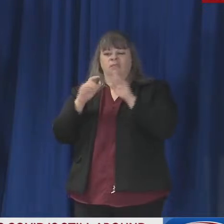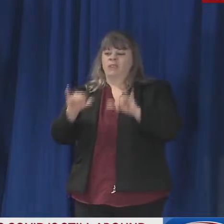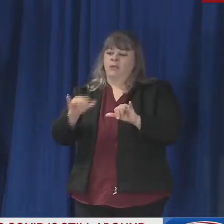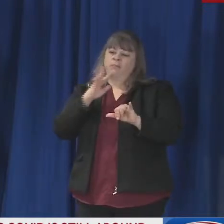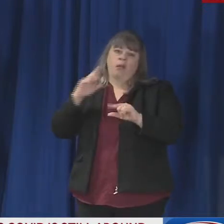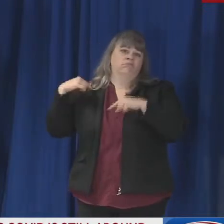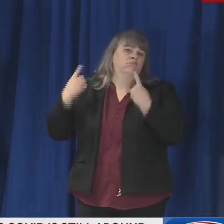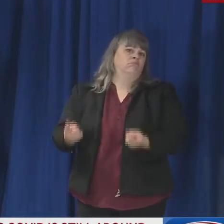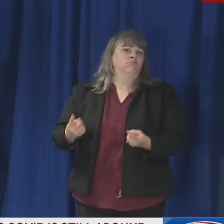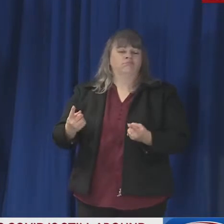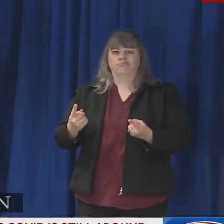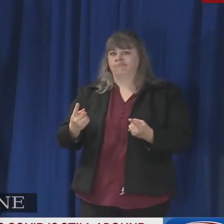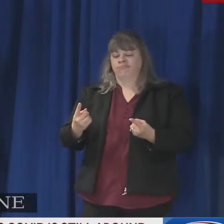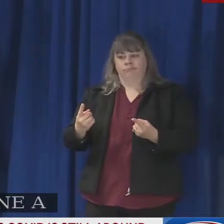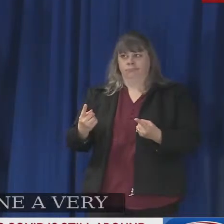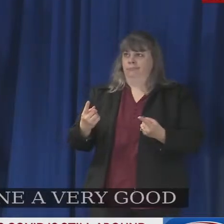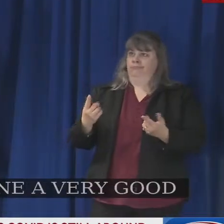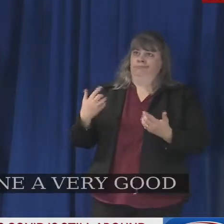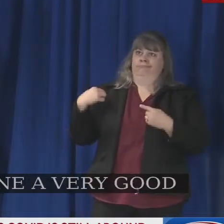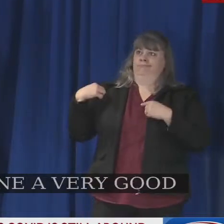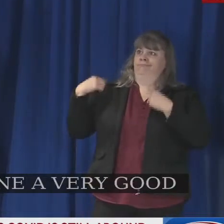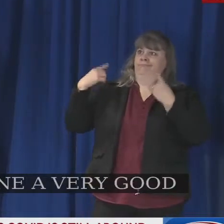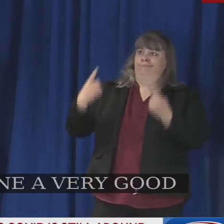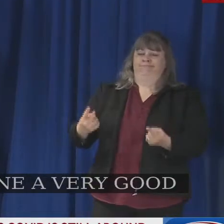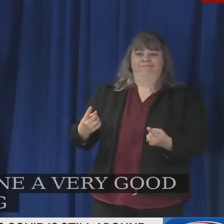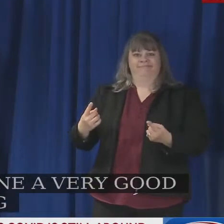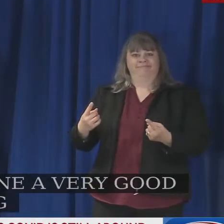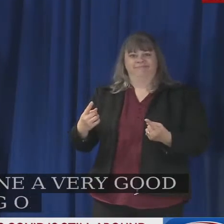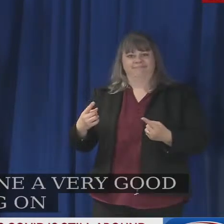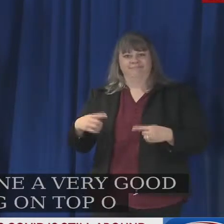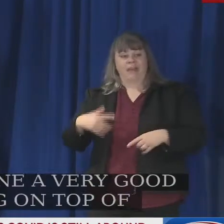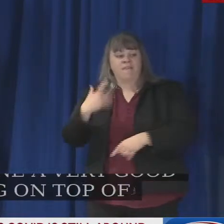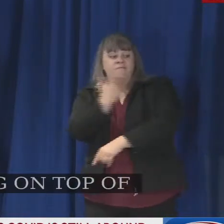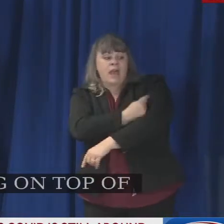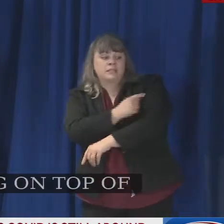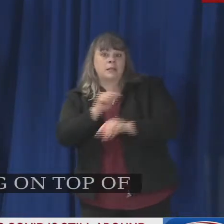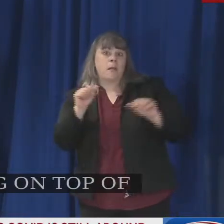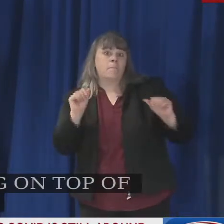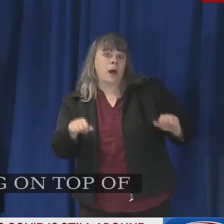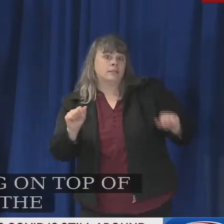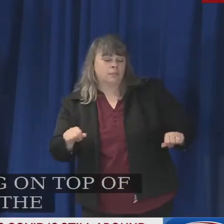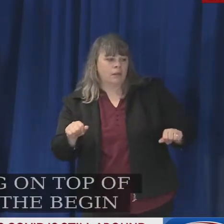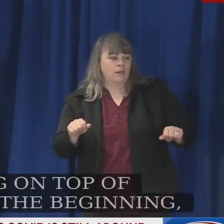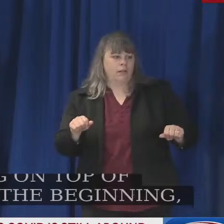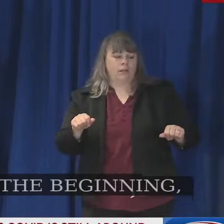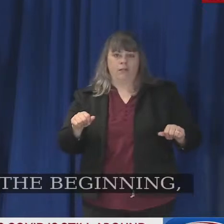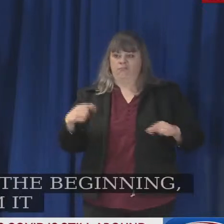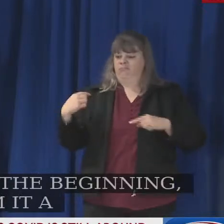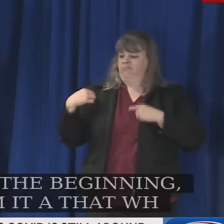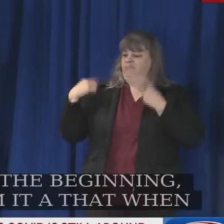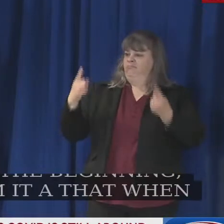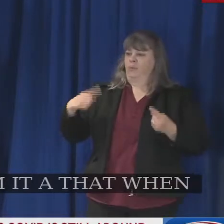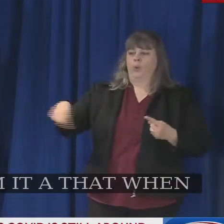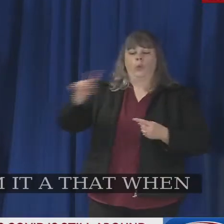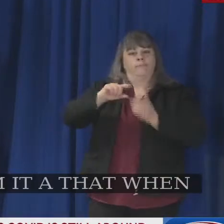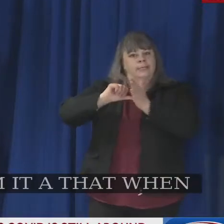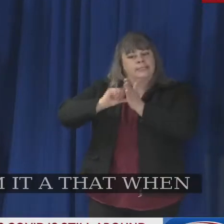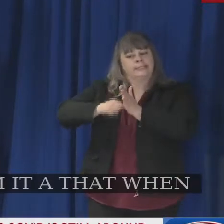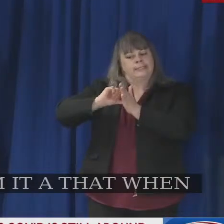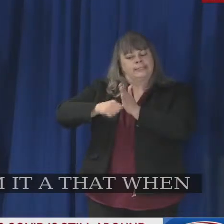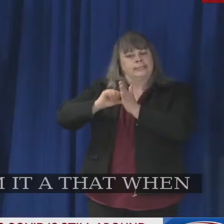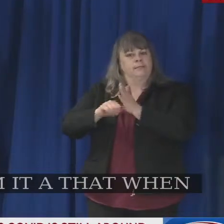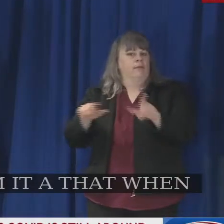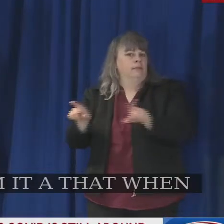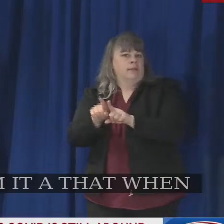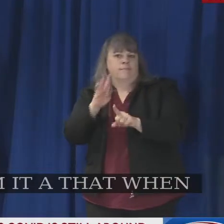bit. Since back in when we first heard that vaccines might be available, we've been 110% out there driving the message and I think